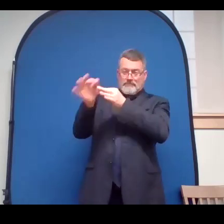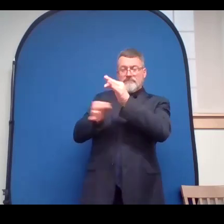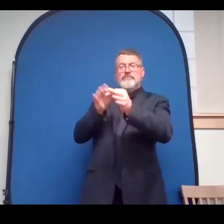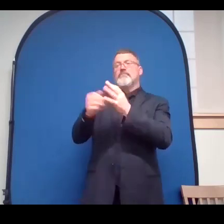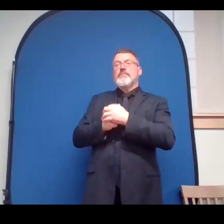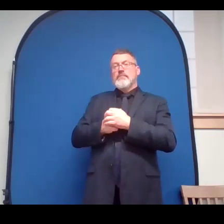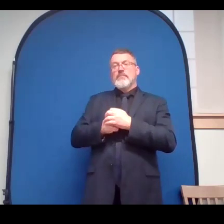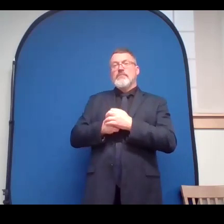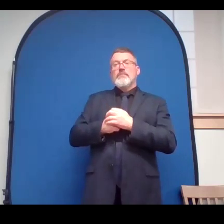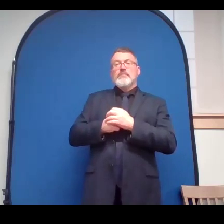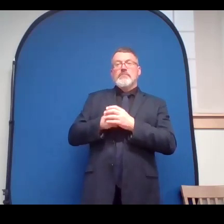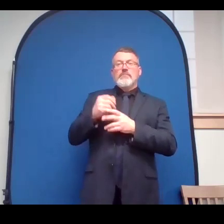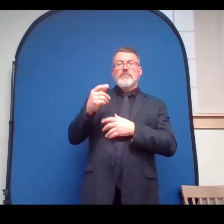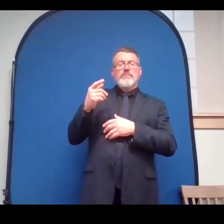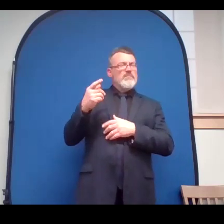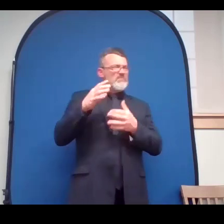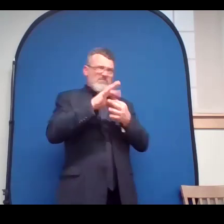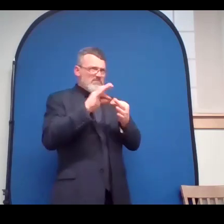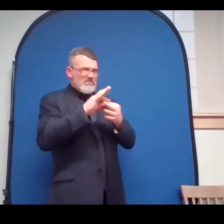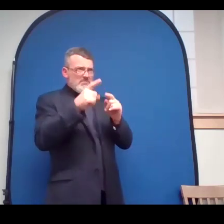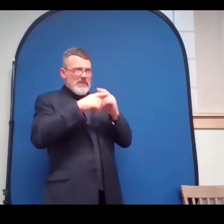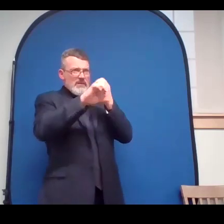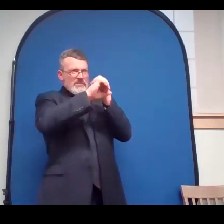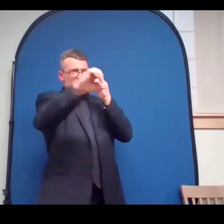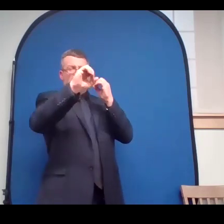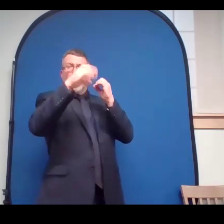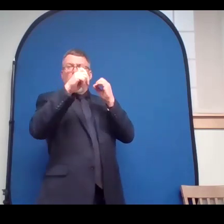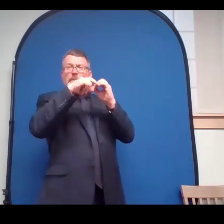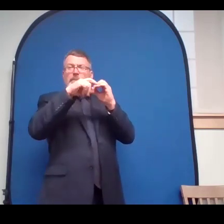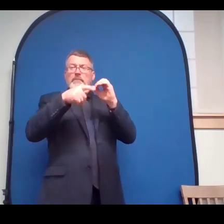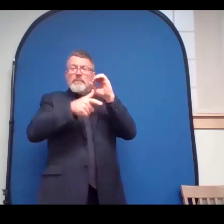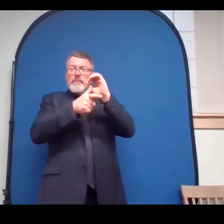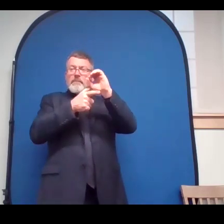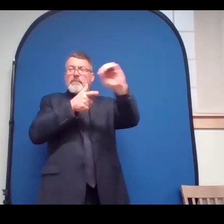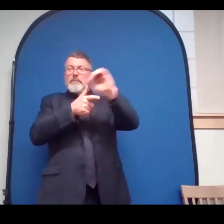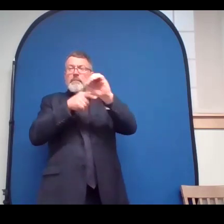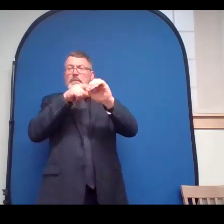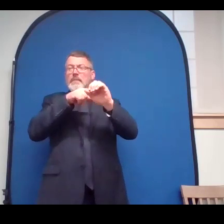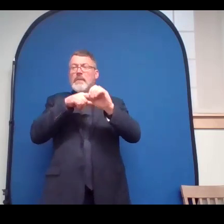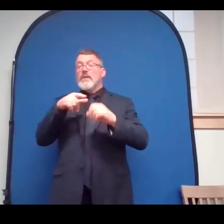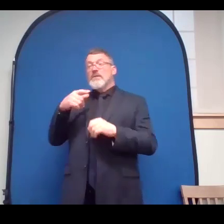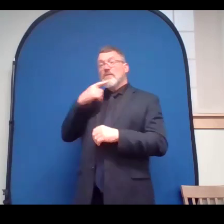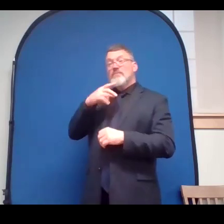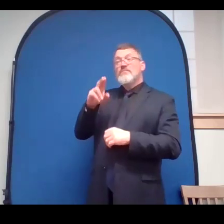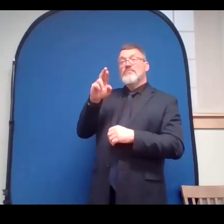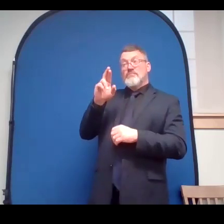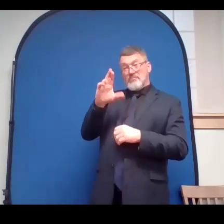What did you tell them about a thermal imaging scope? Well, that he had purchased this imaging scope. And I'm almost